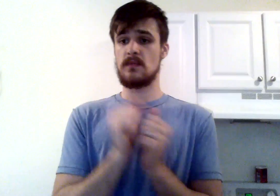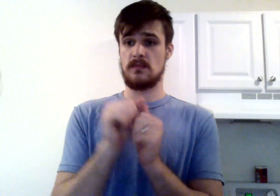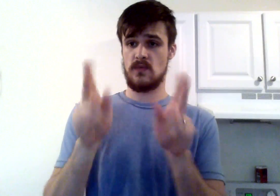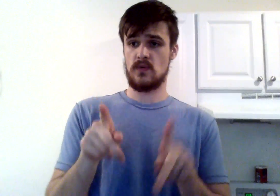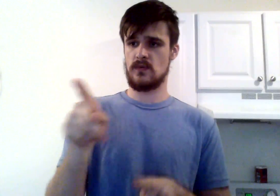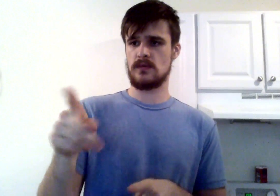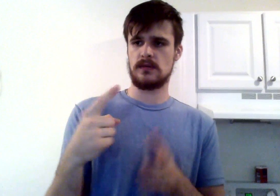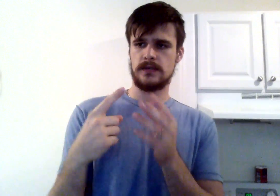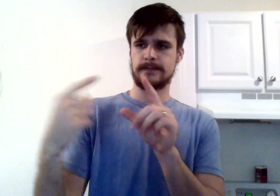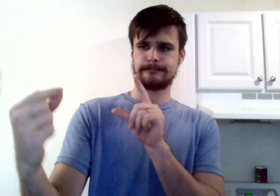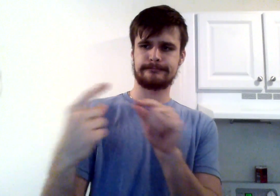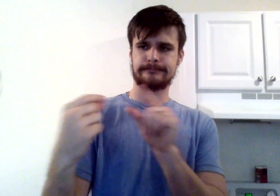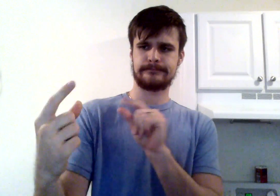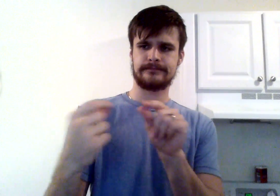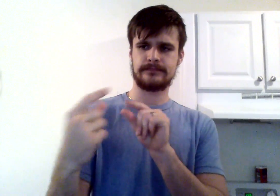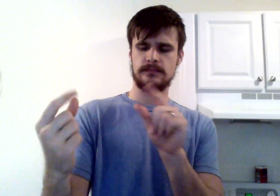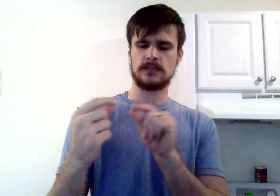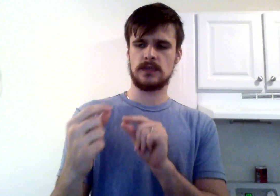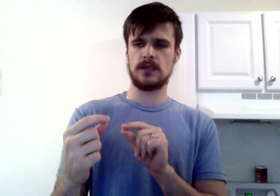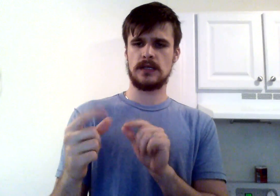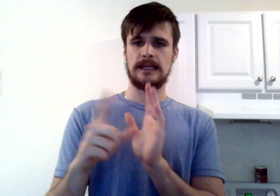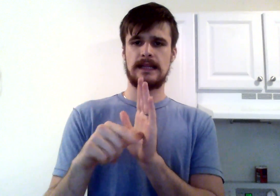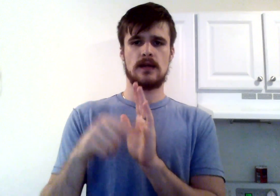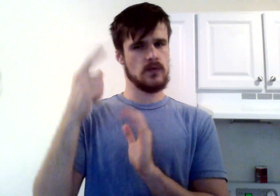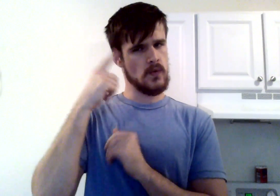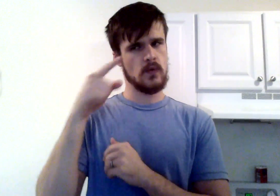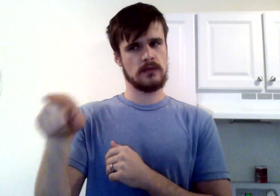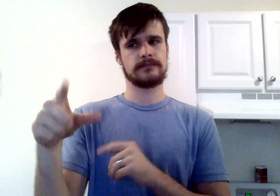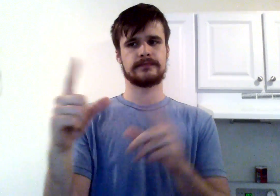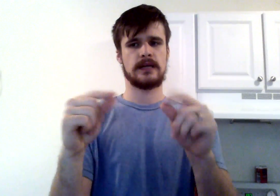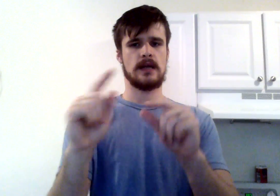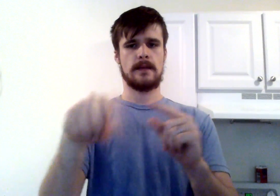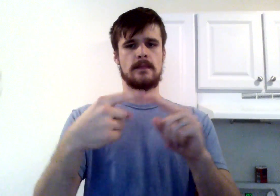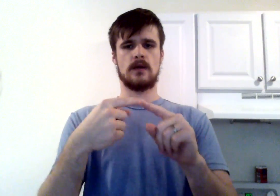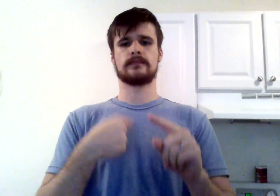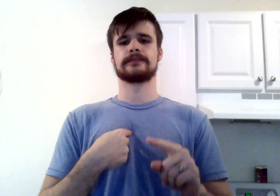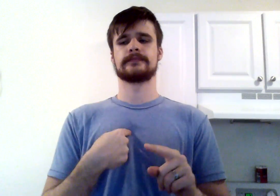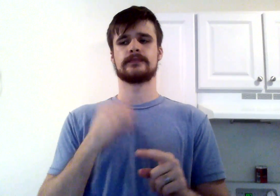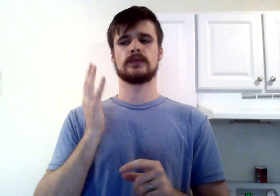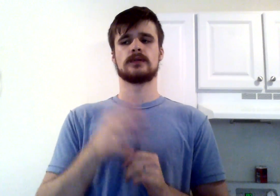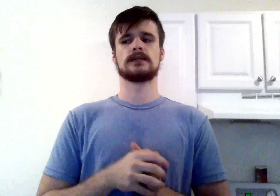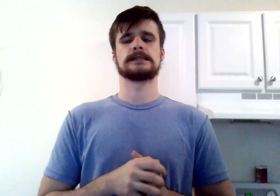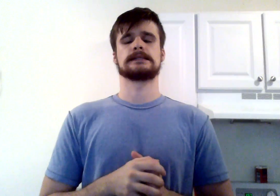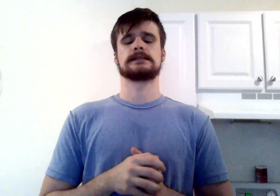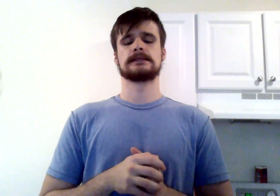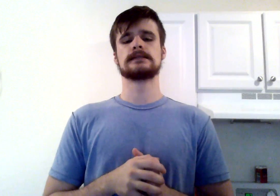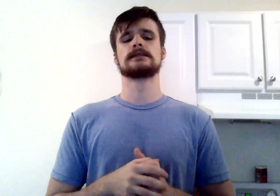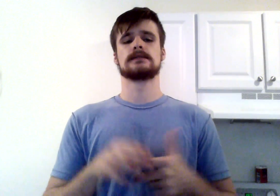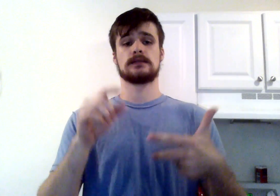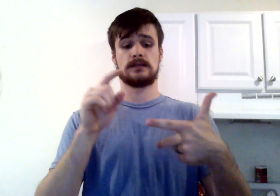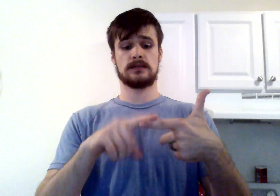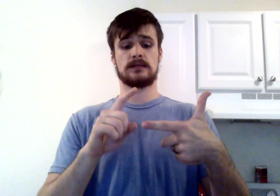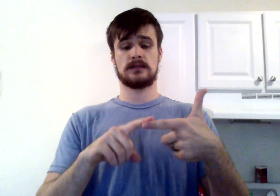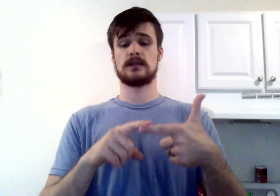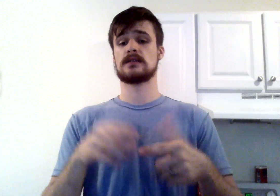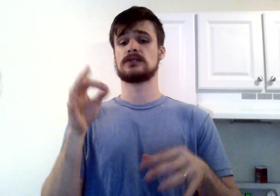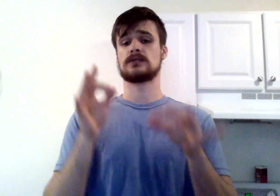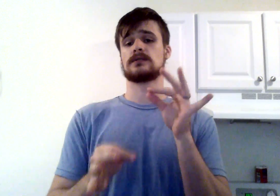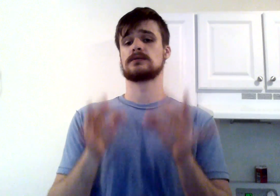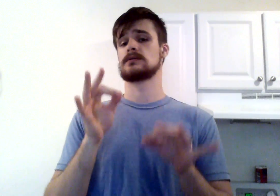us. Second, judging. We know people who are like this in conversation, and it's very hard to listen to somebody if you